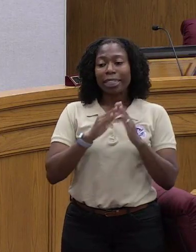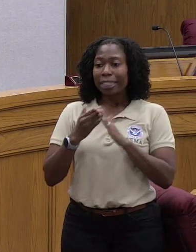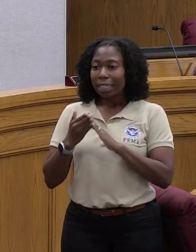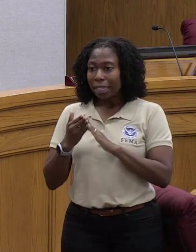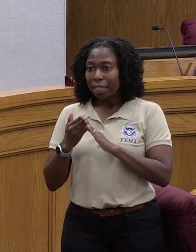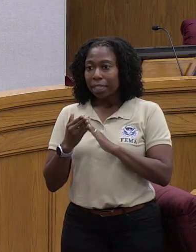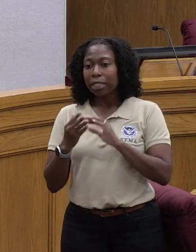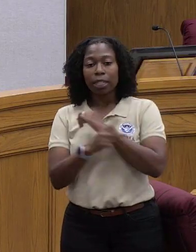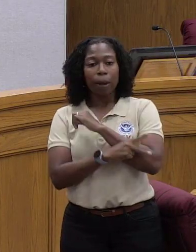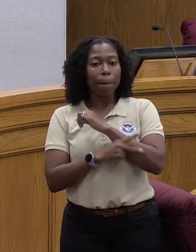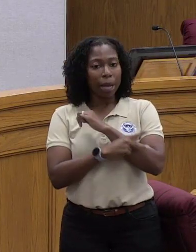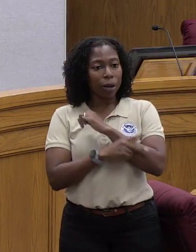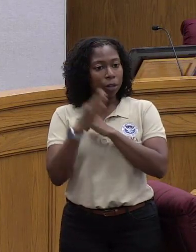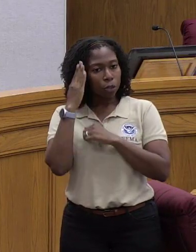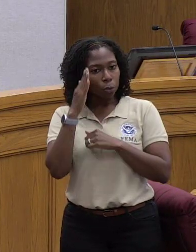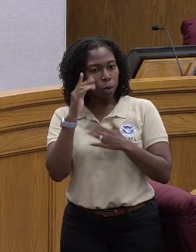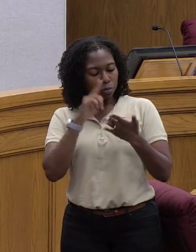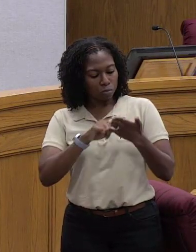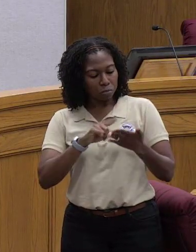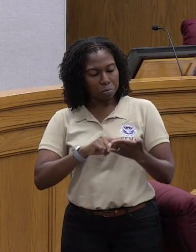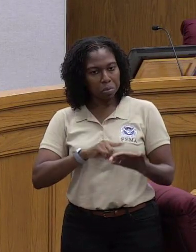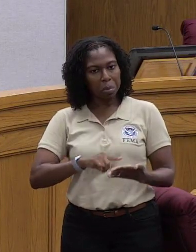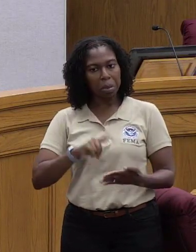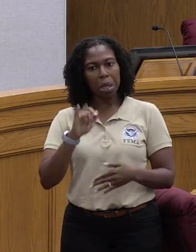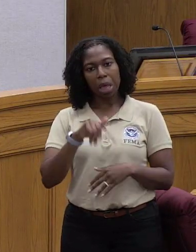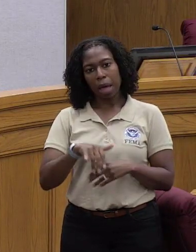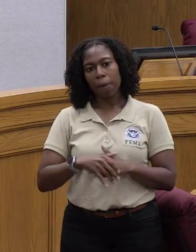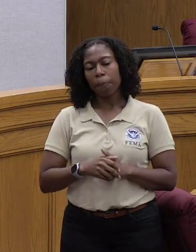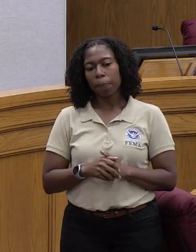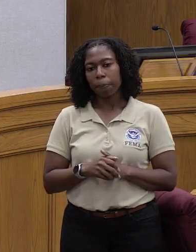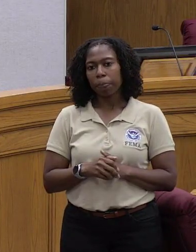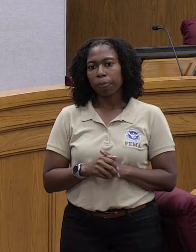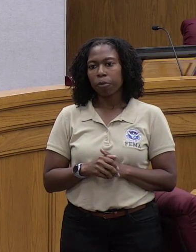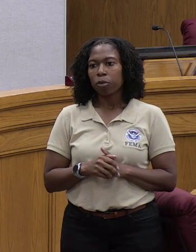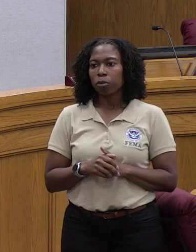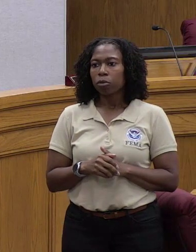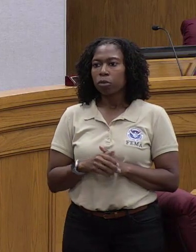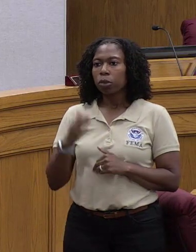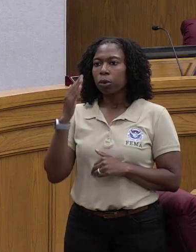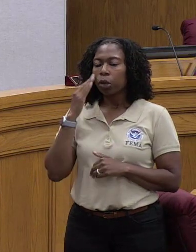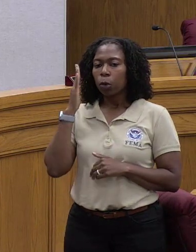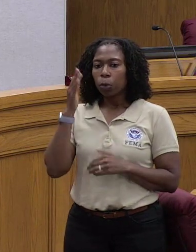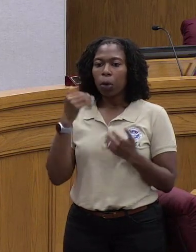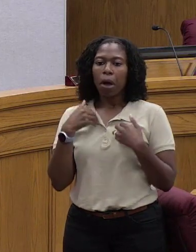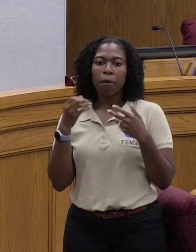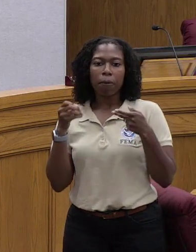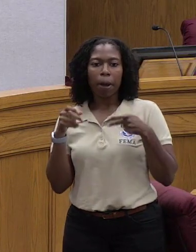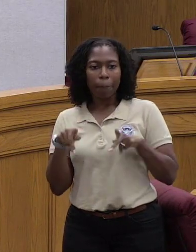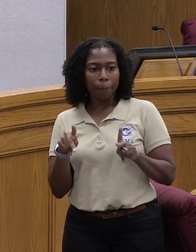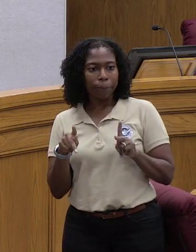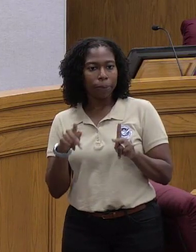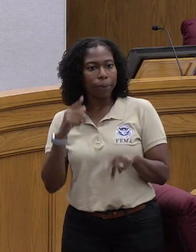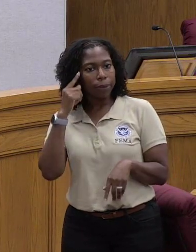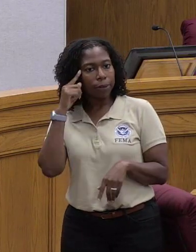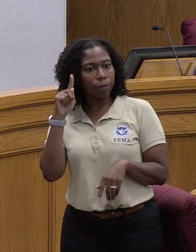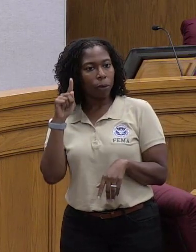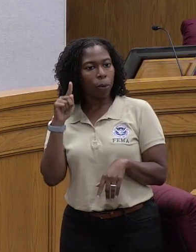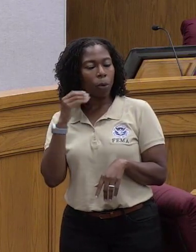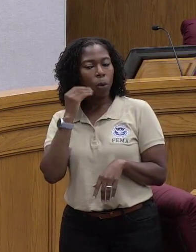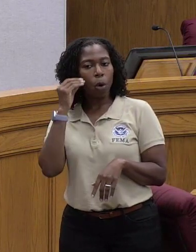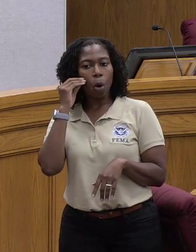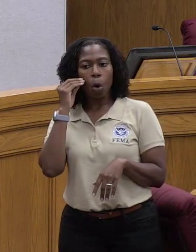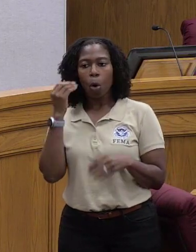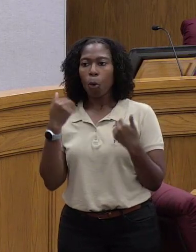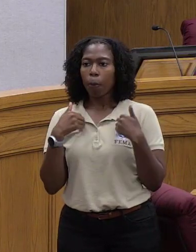at. And so I think there'll be certainly opportunities for homeowners to have